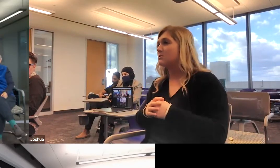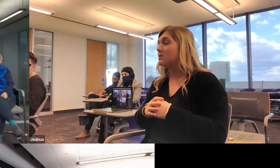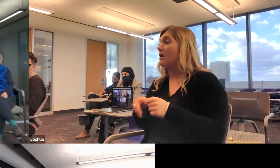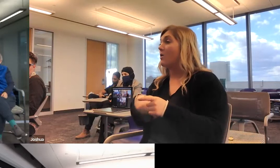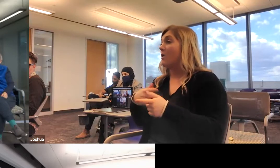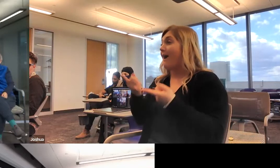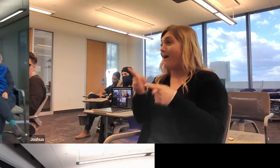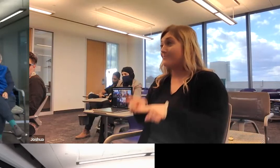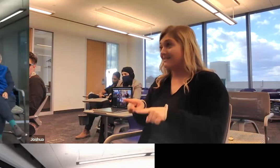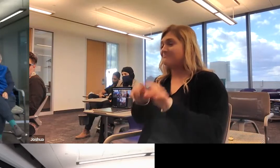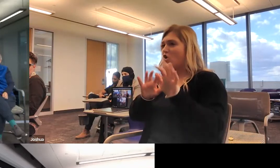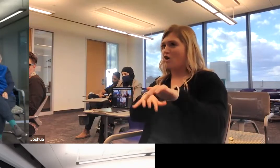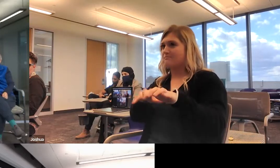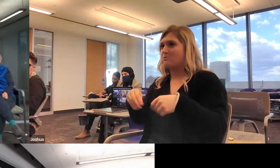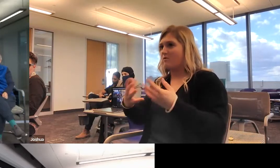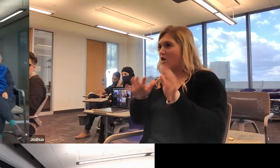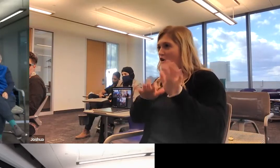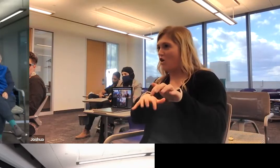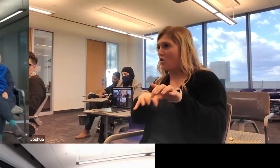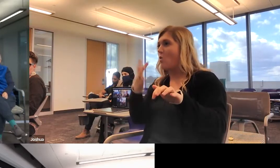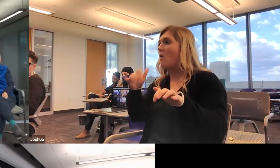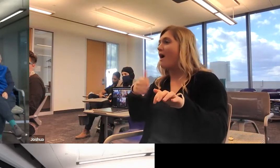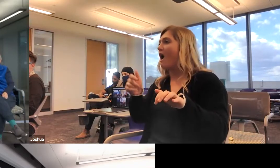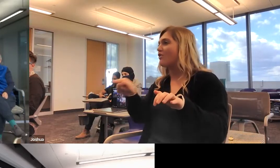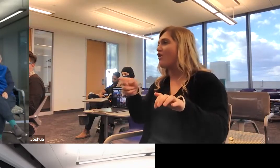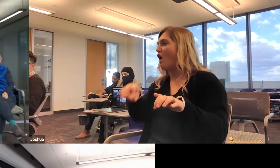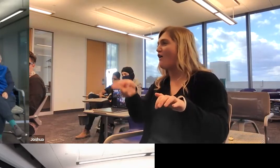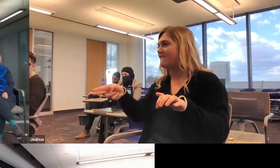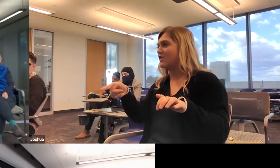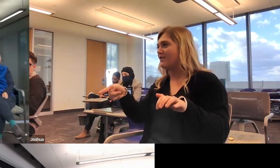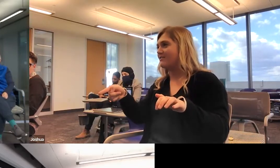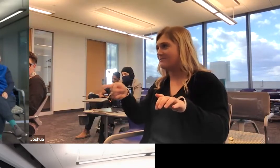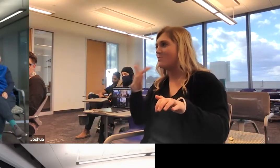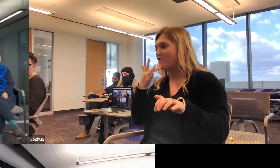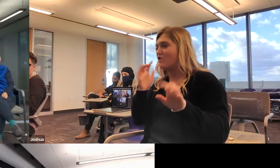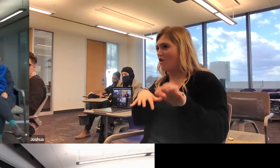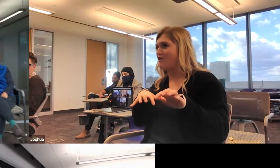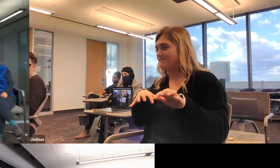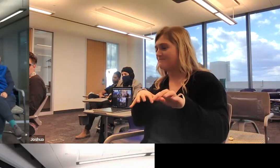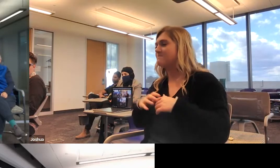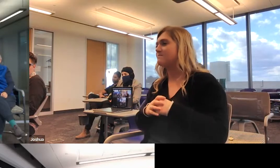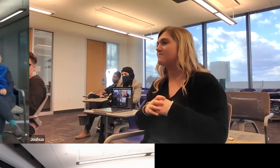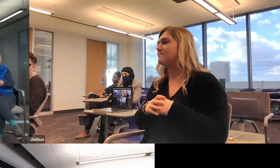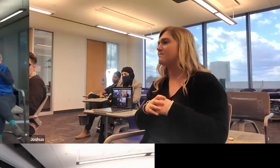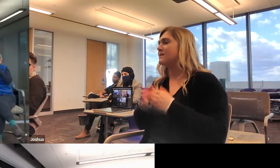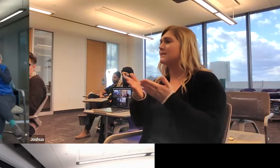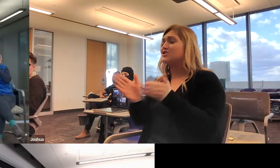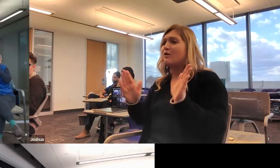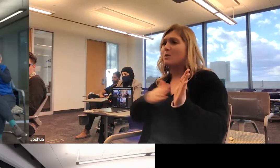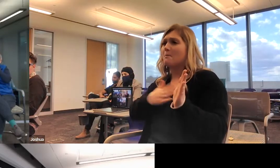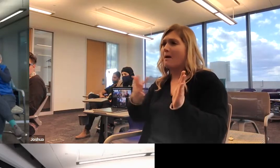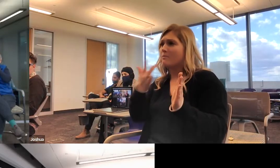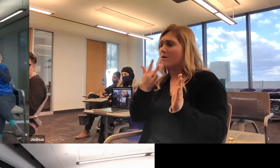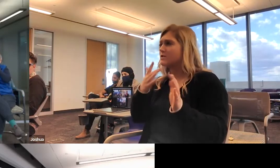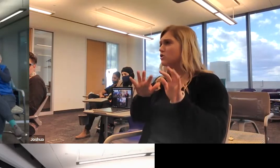ended up being COAT because there was another hard of hearing attendee. But generally, my preference is